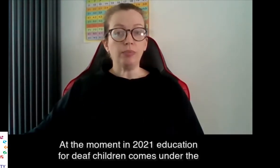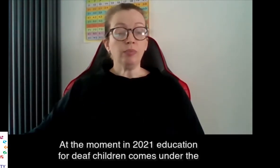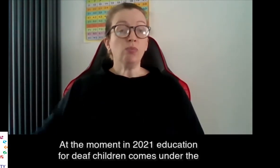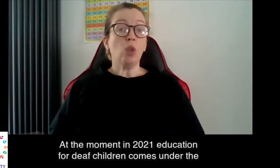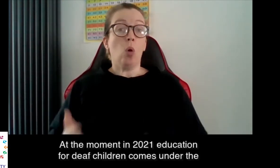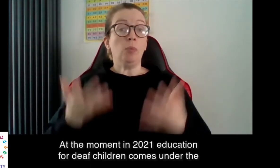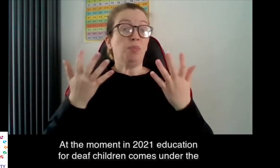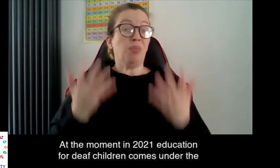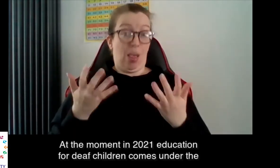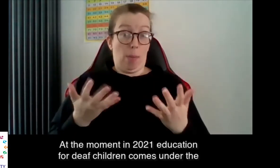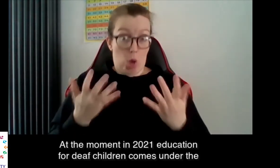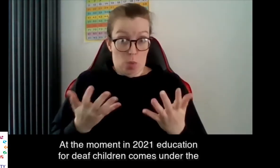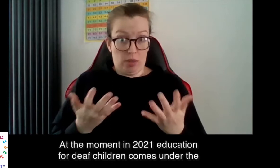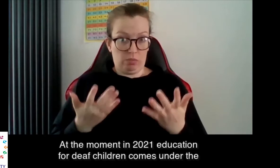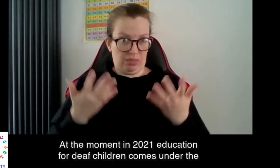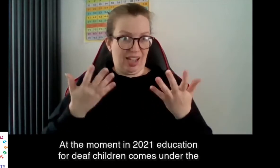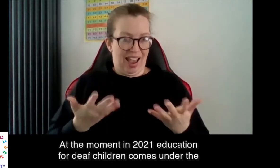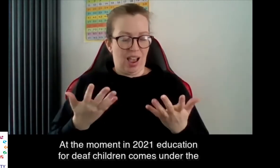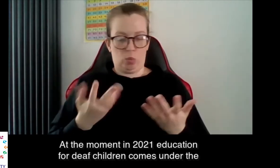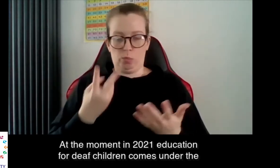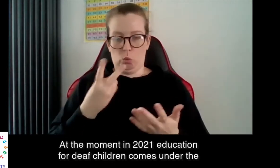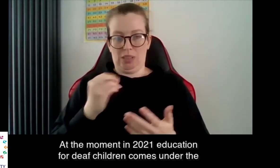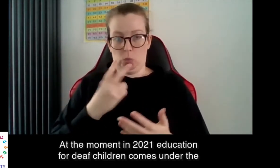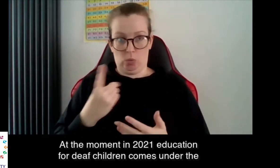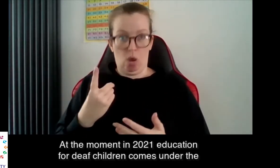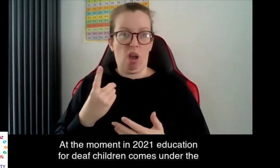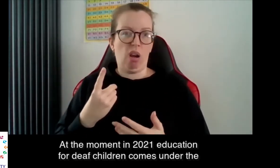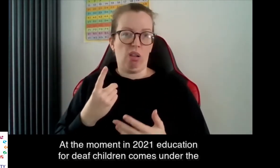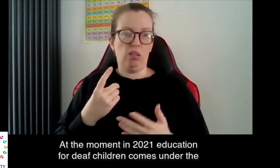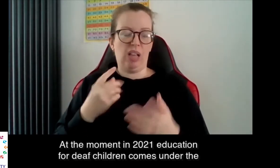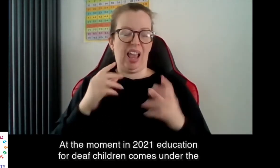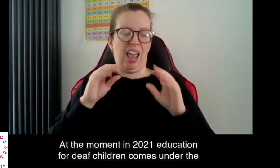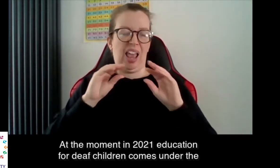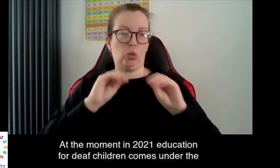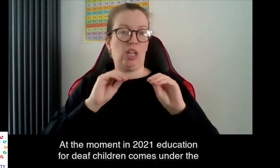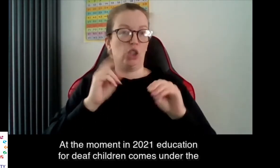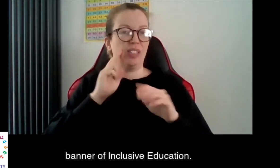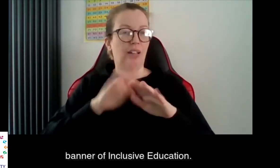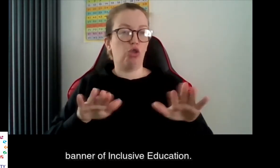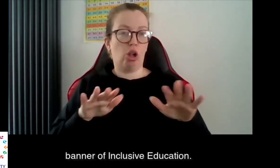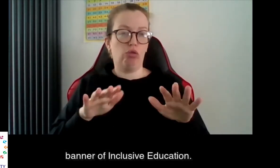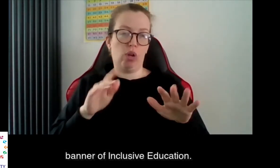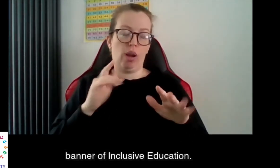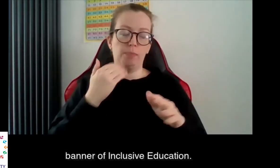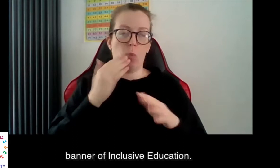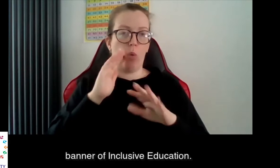At the moment, in 2021, education for deaf children comes under the banner of inclusive